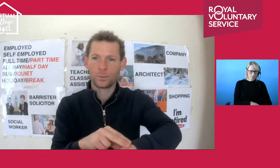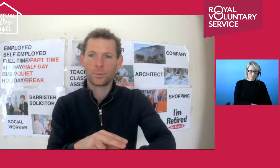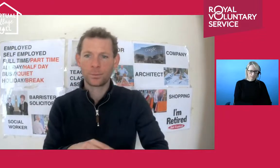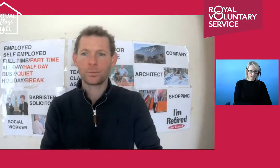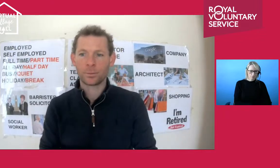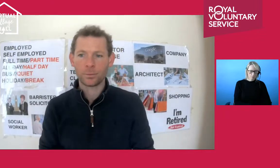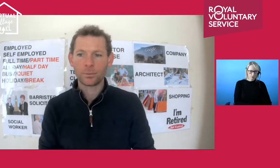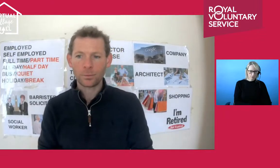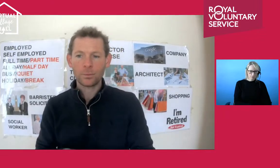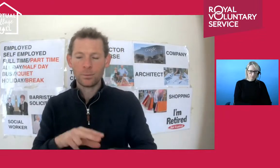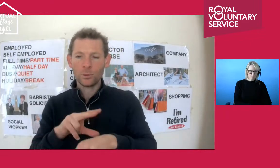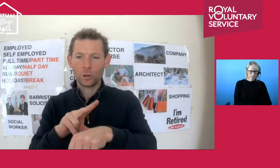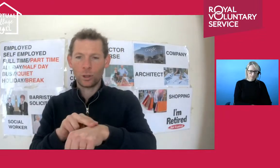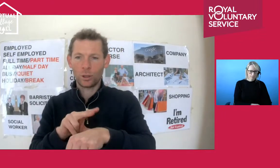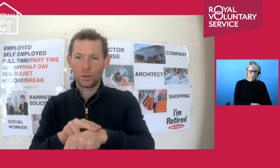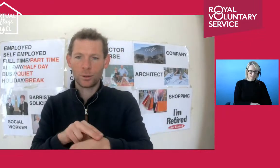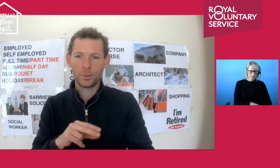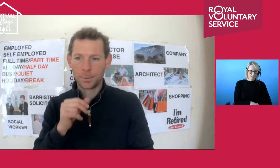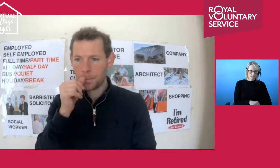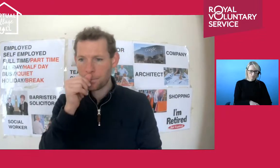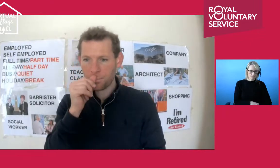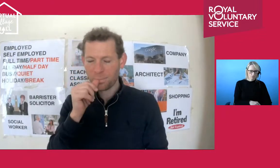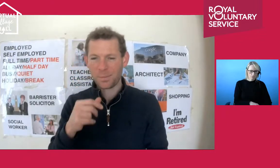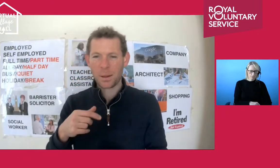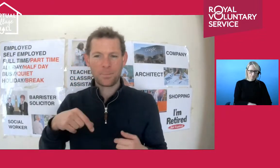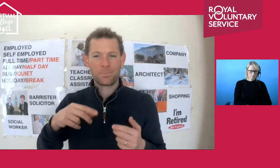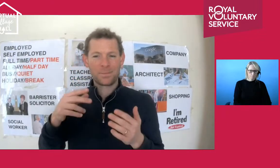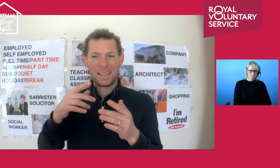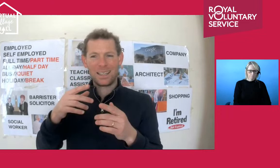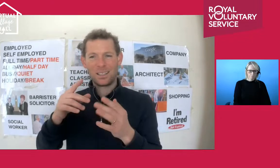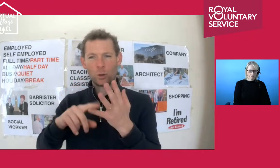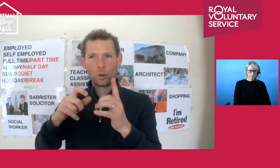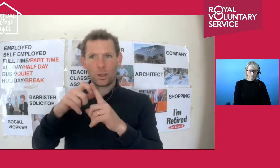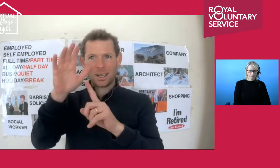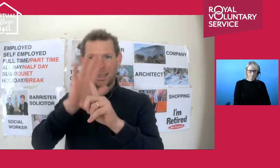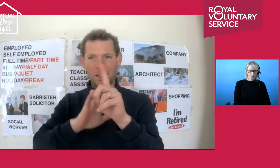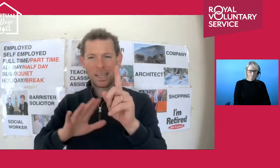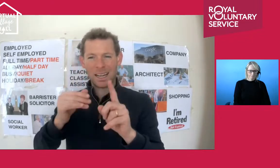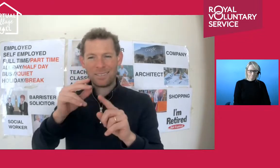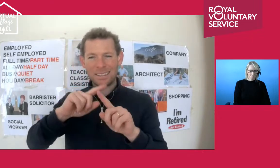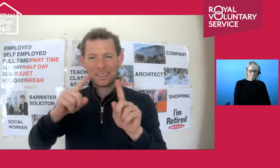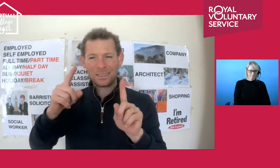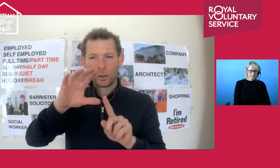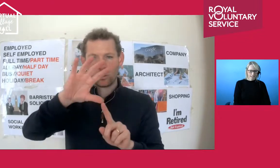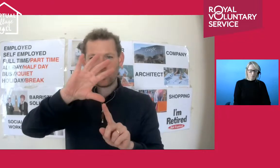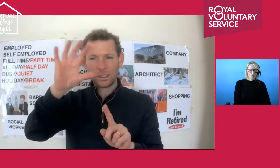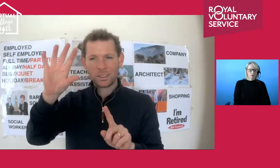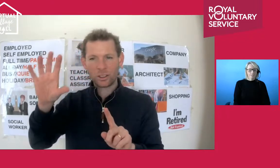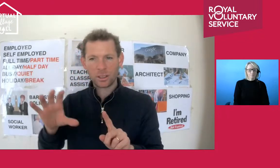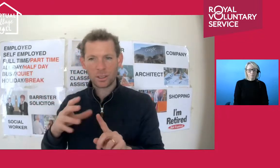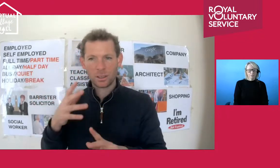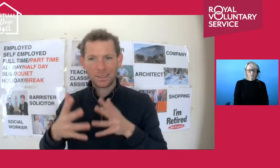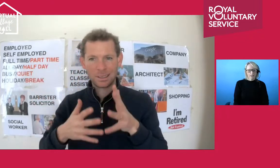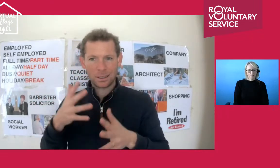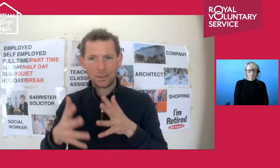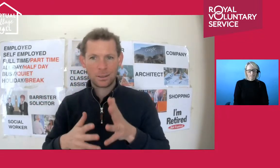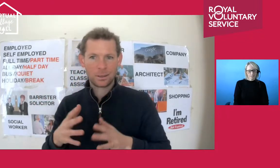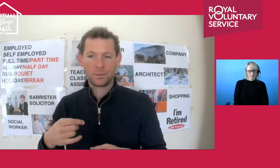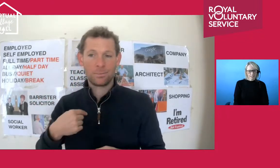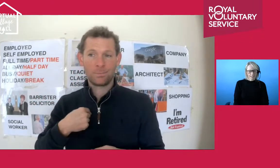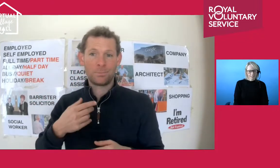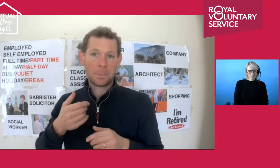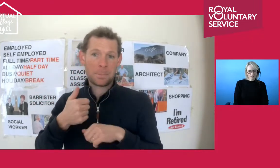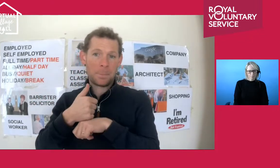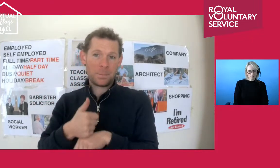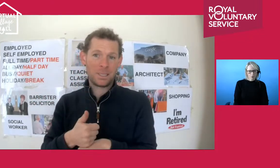wrist rather than the inner part. Doctor. There are different